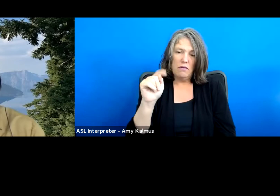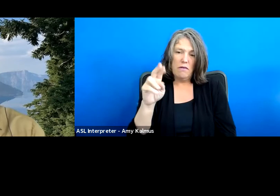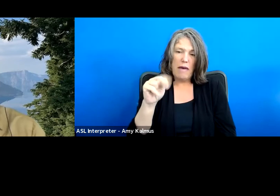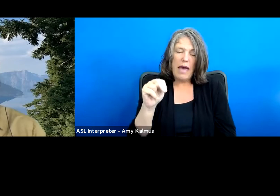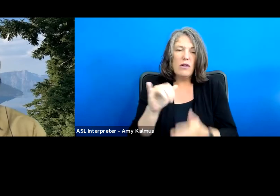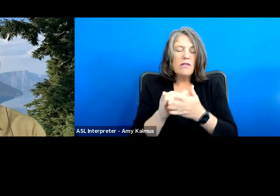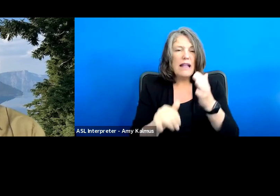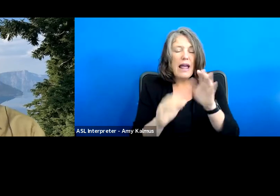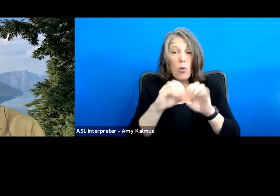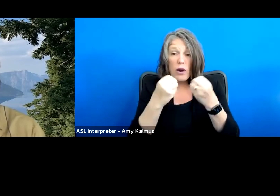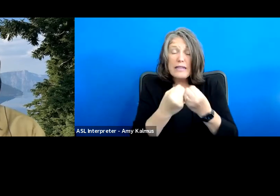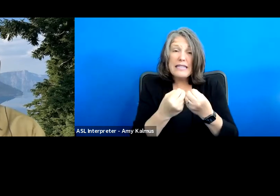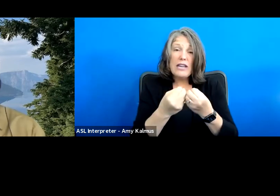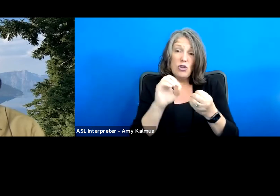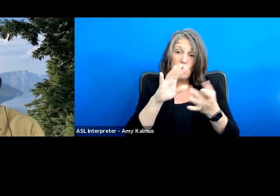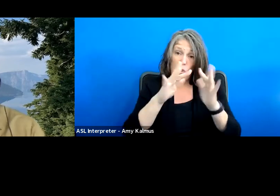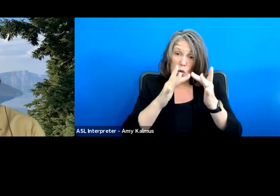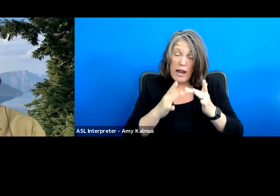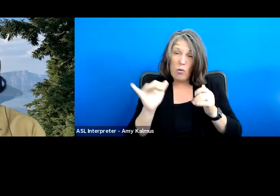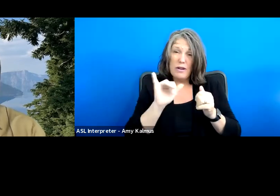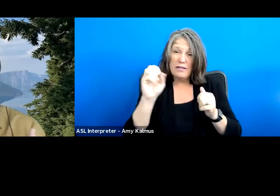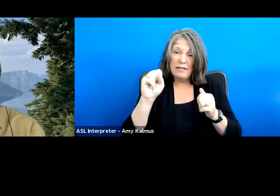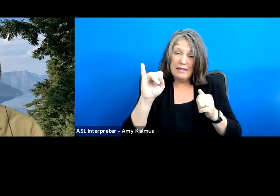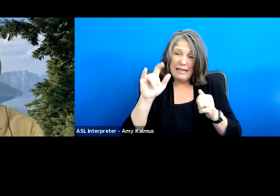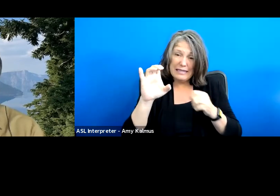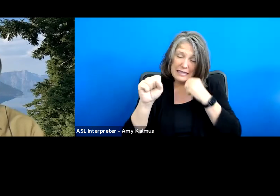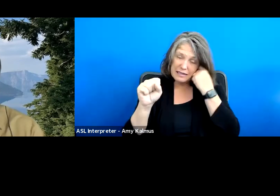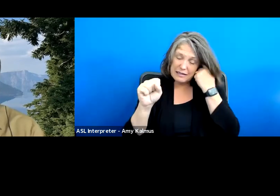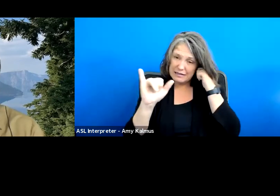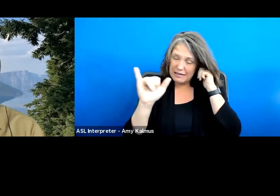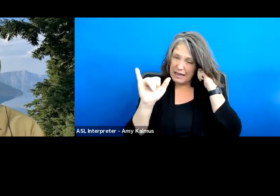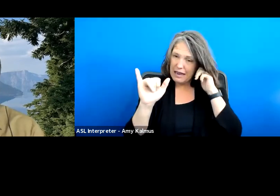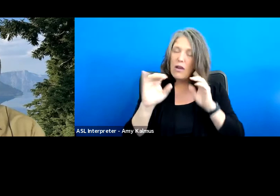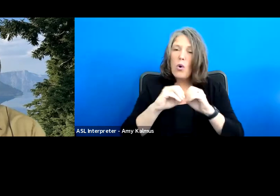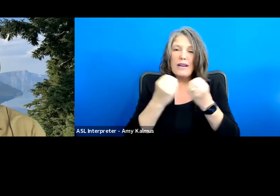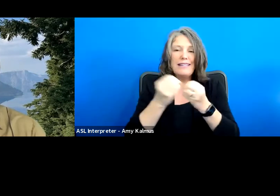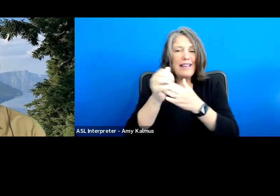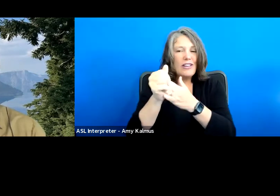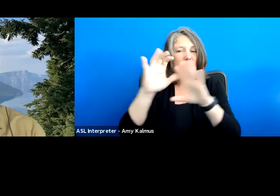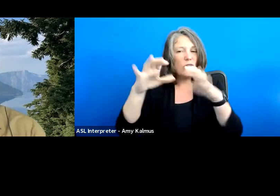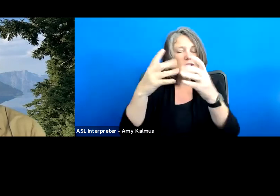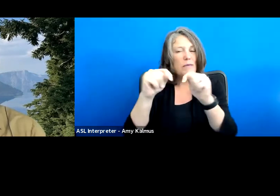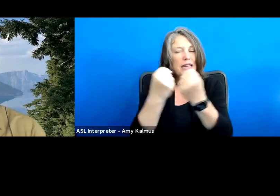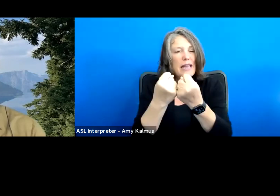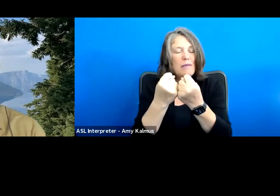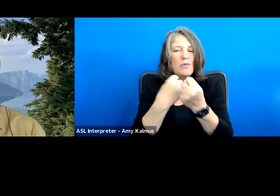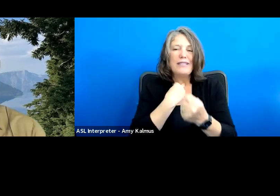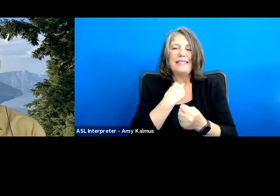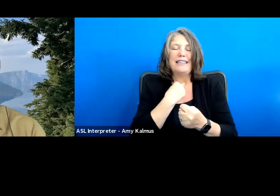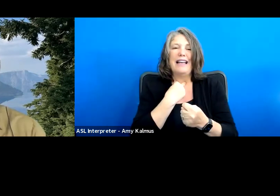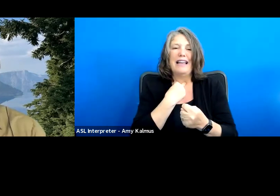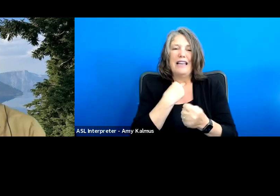that organizations or networks like SILCs, like organization leadership teams, were getting stuck